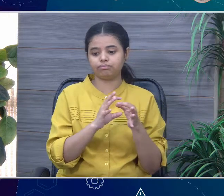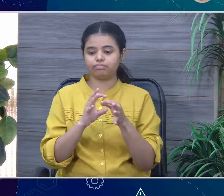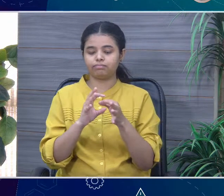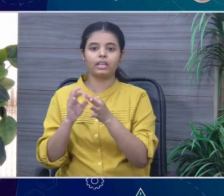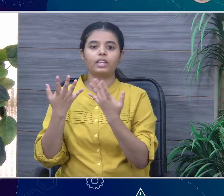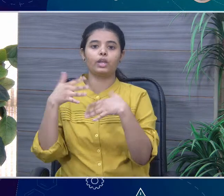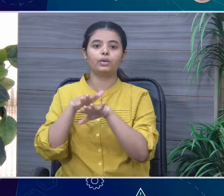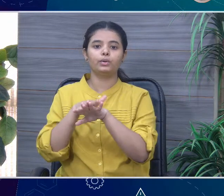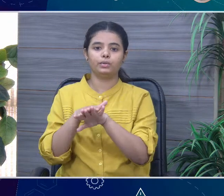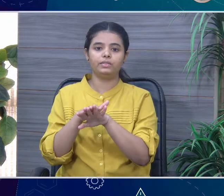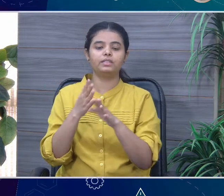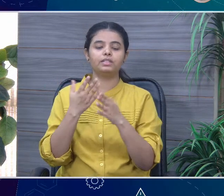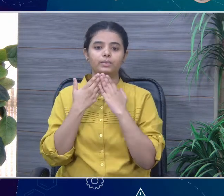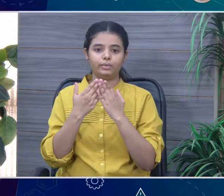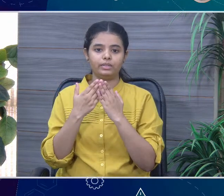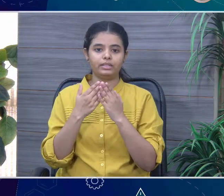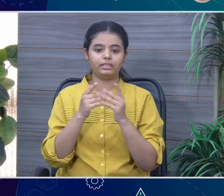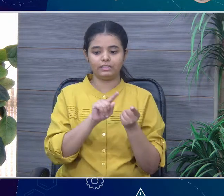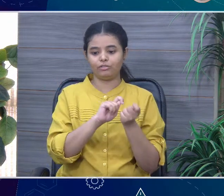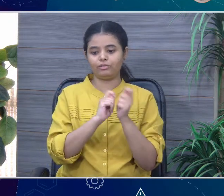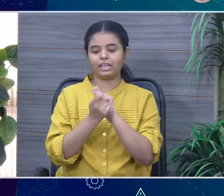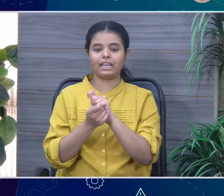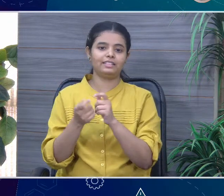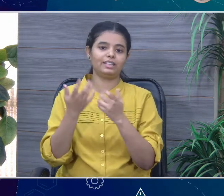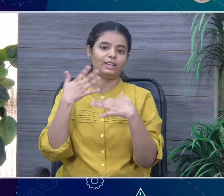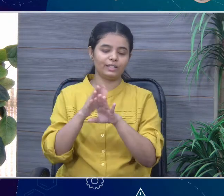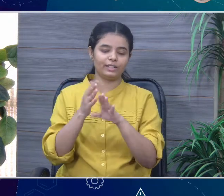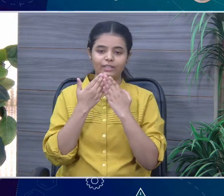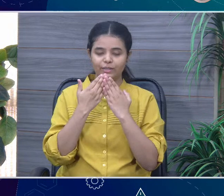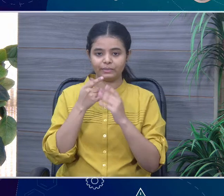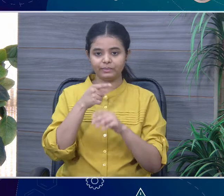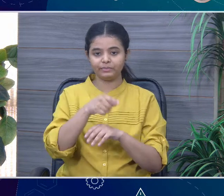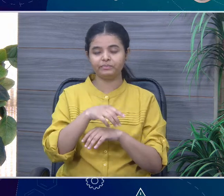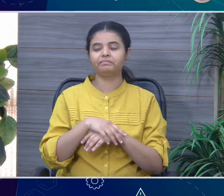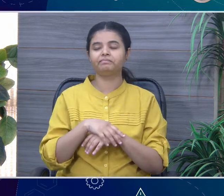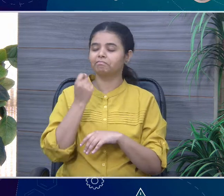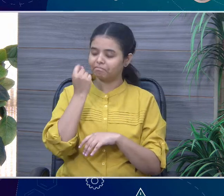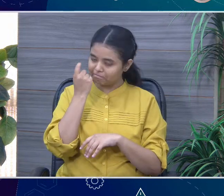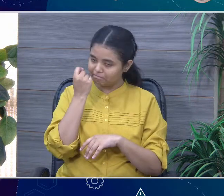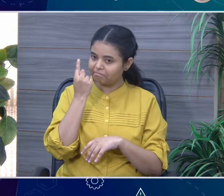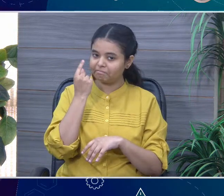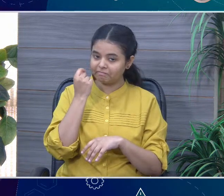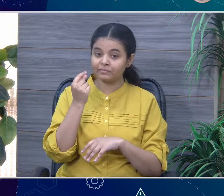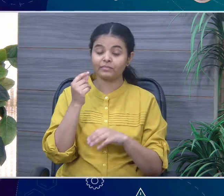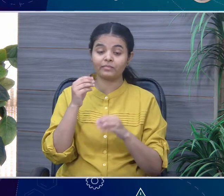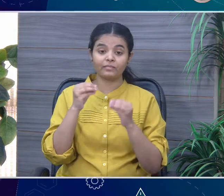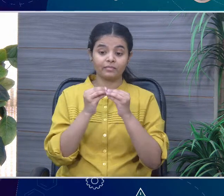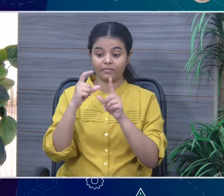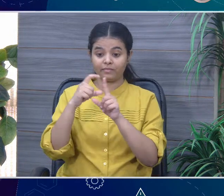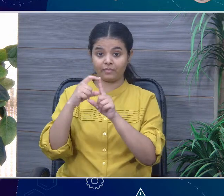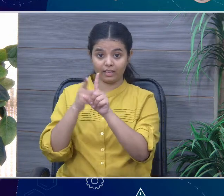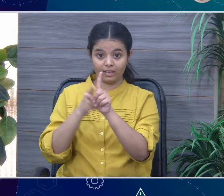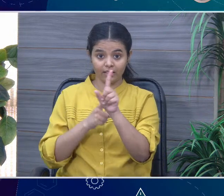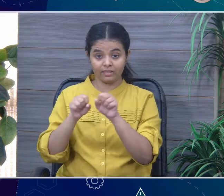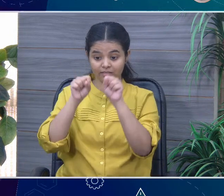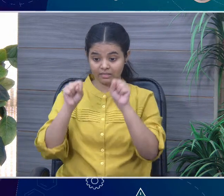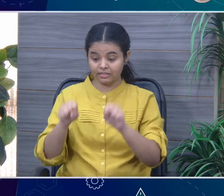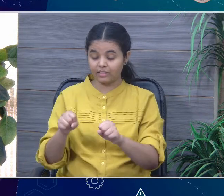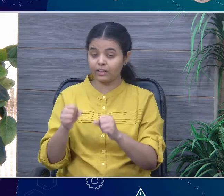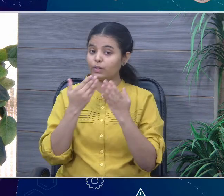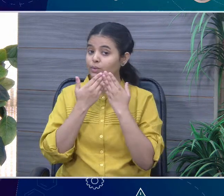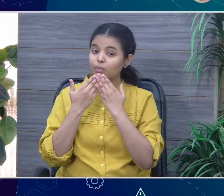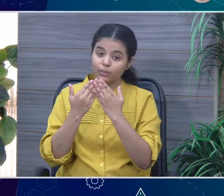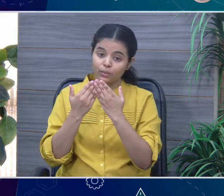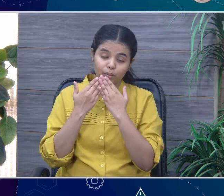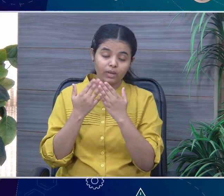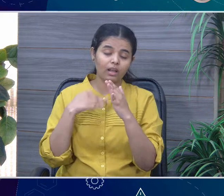very important. Okay. So ma'am, we are understanding that the buddy system is a very important part in the school, especially